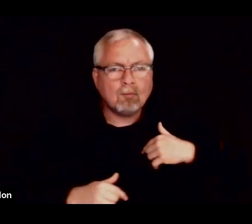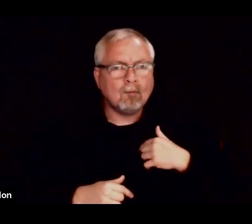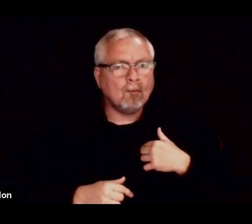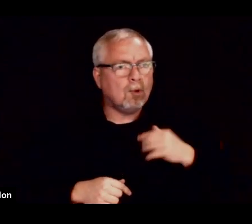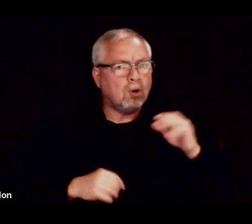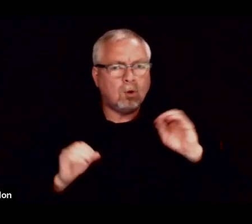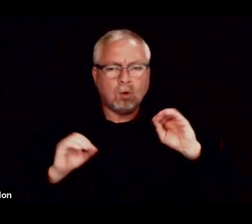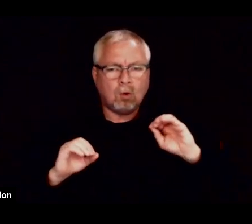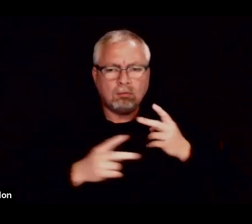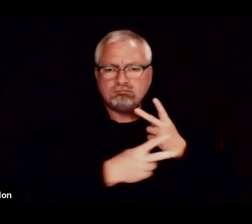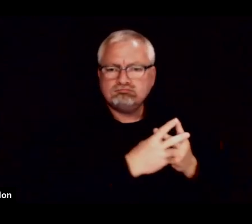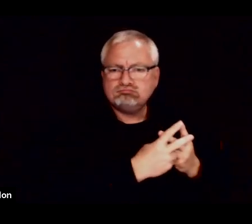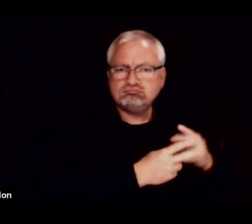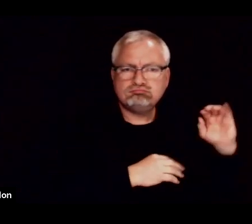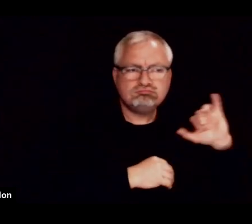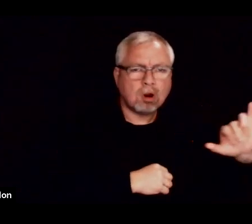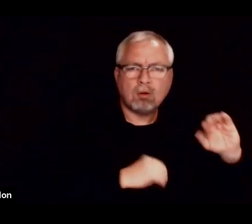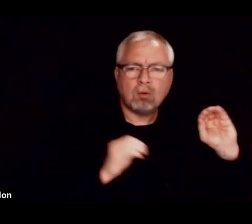of how,